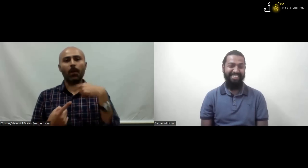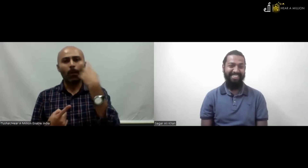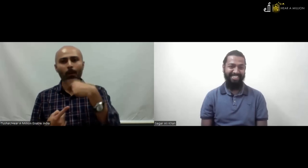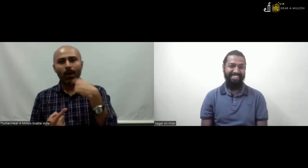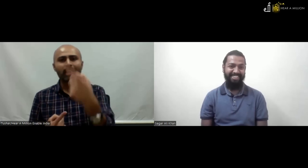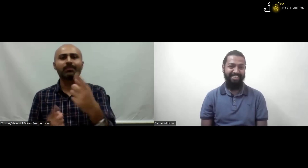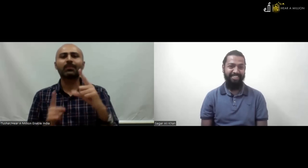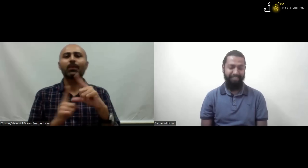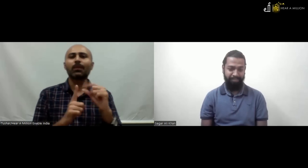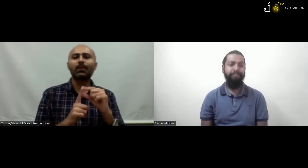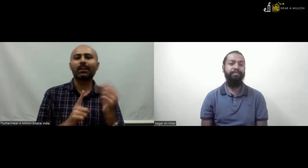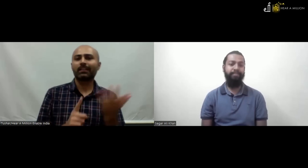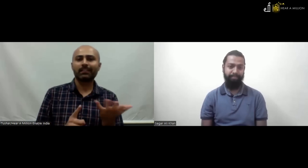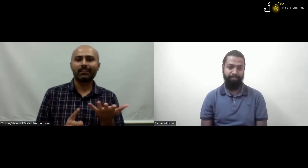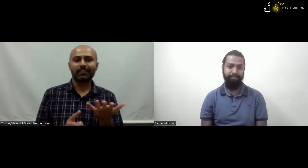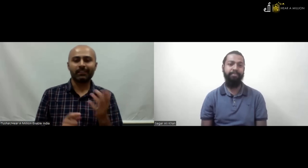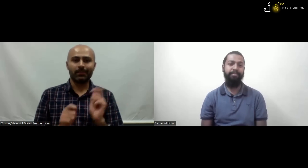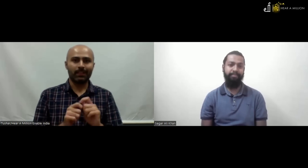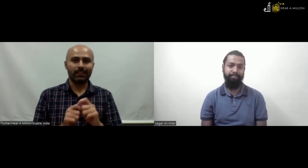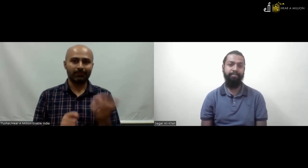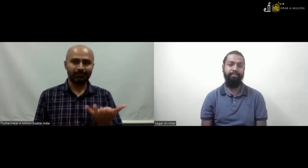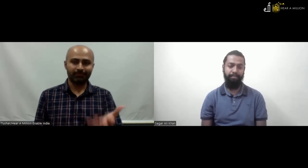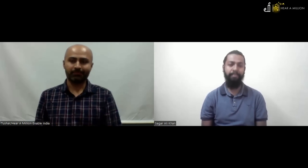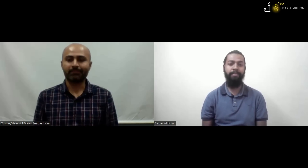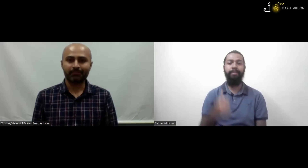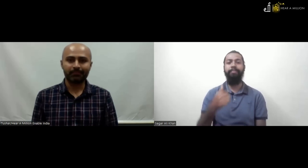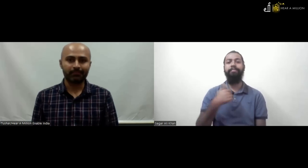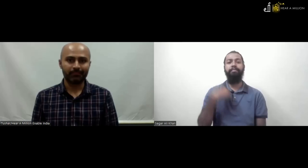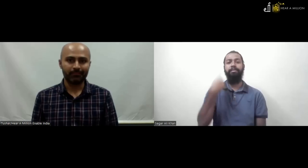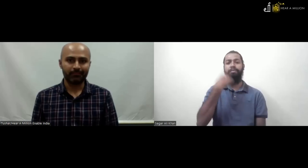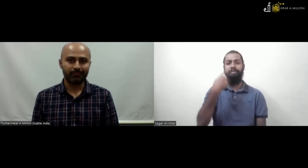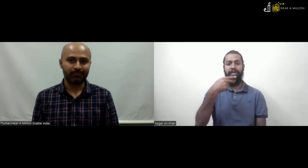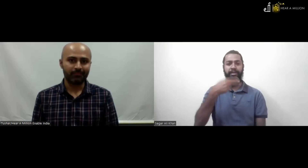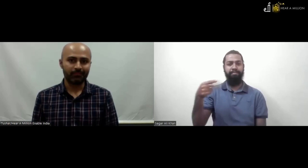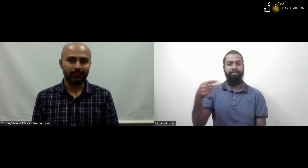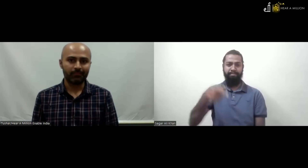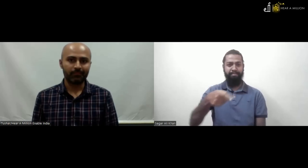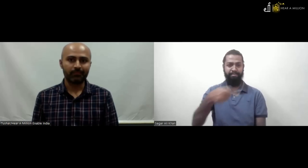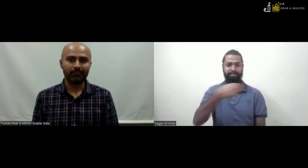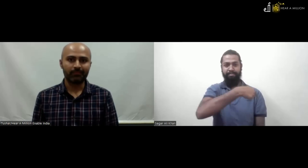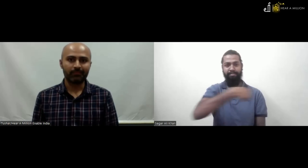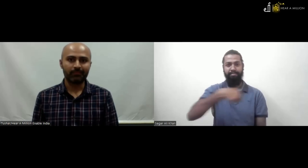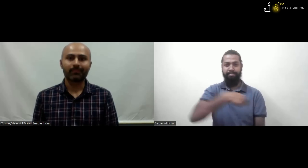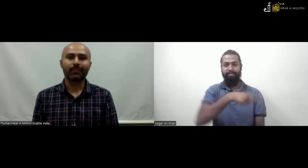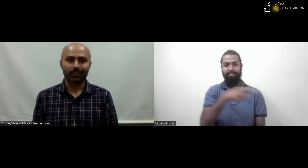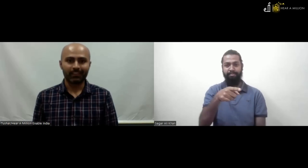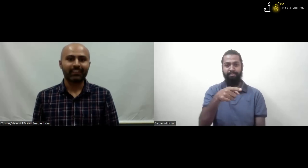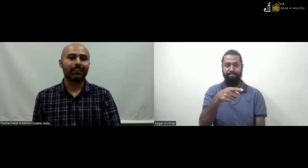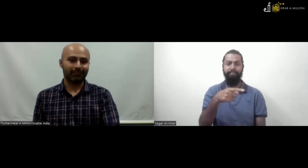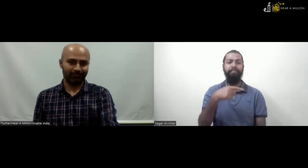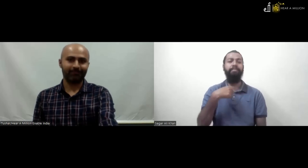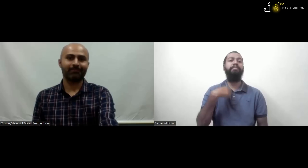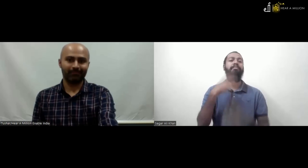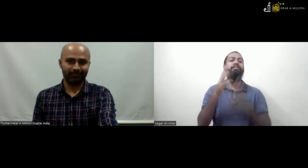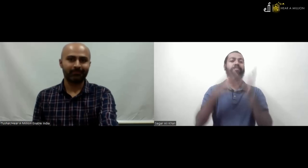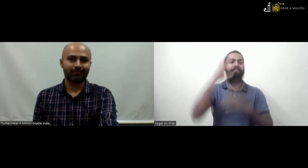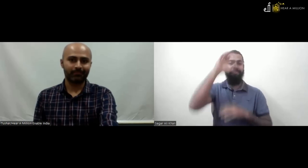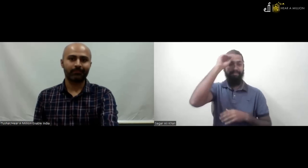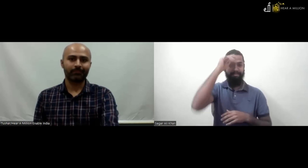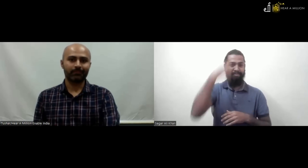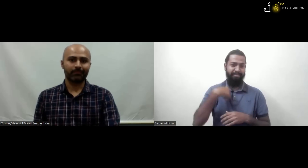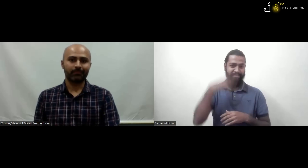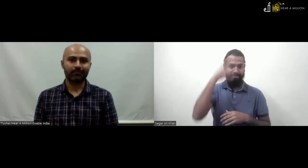inviting me. It's a great discussion. All right, Sagar, let's start with an introduction. Who are you? What do you do? So you can see my name